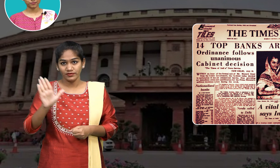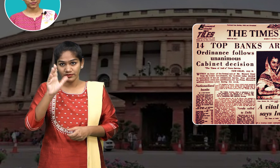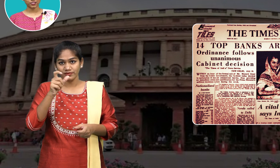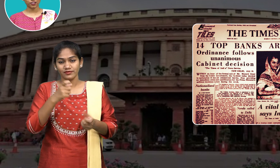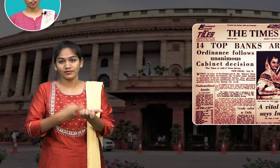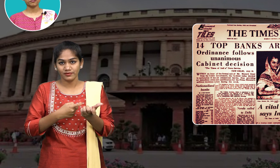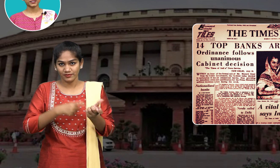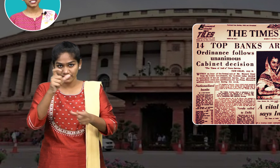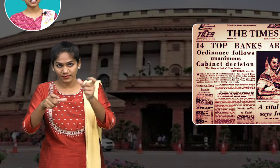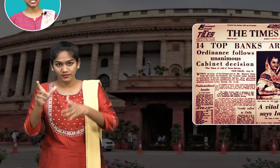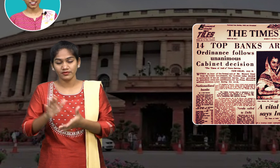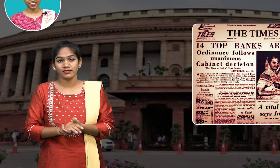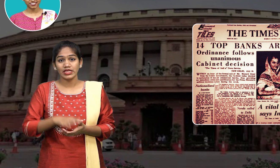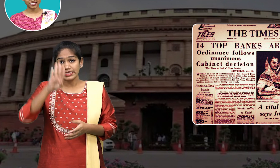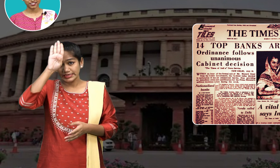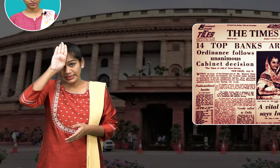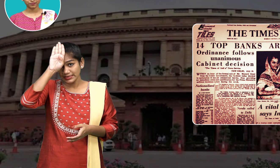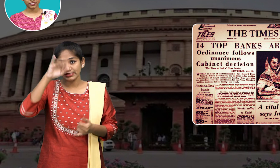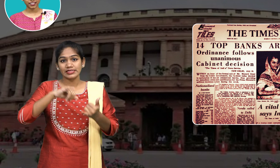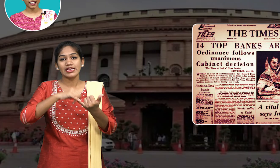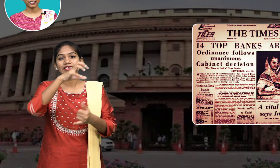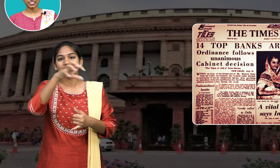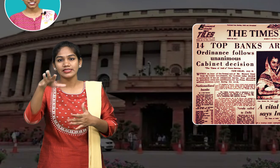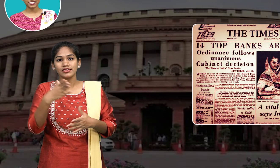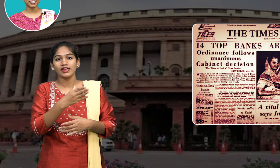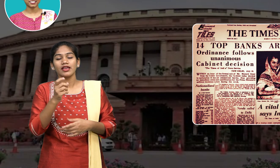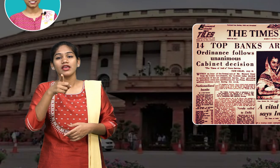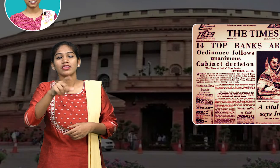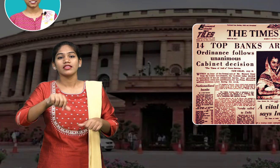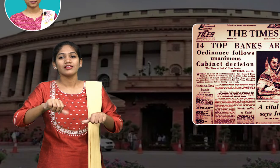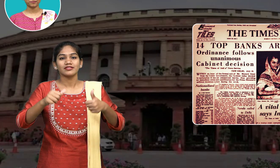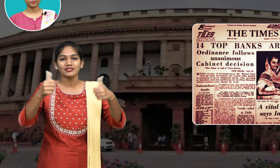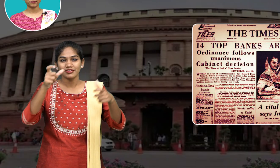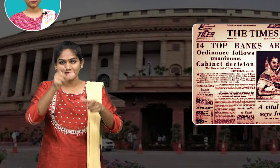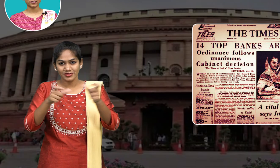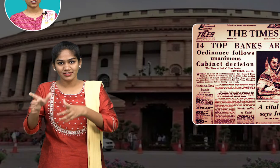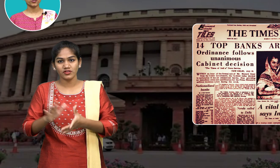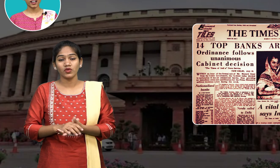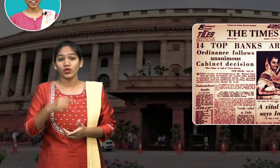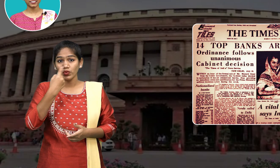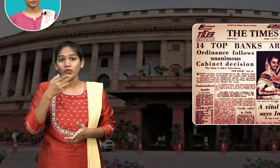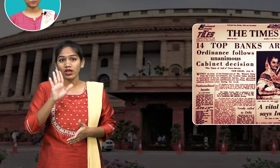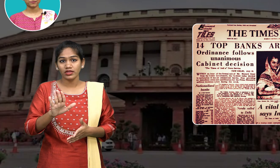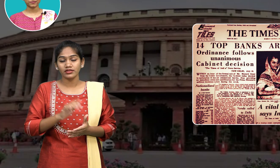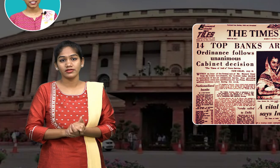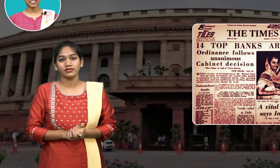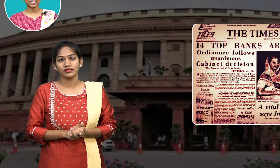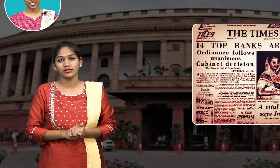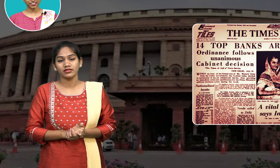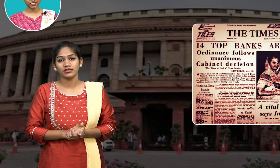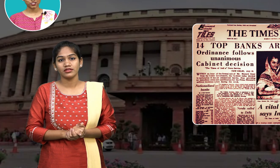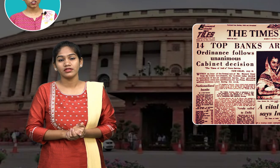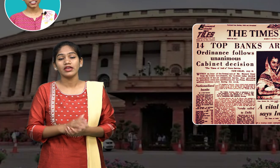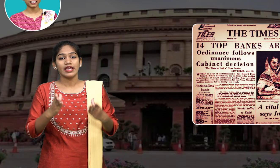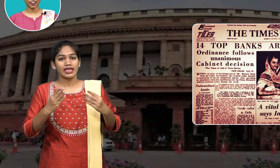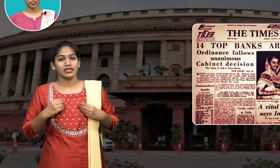rulers of princely states and their successors who had